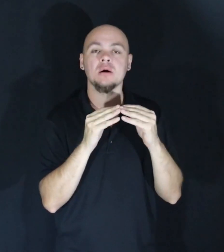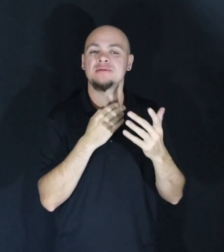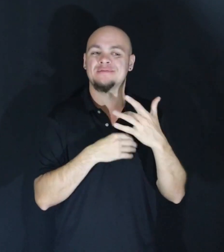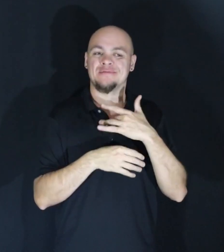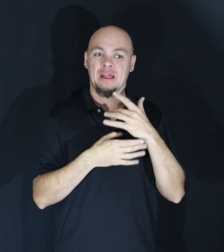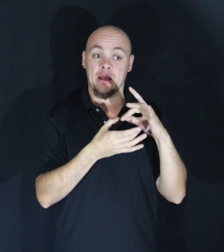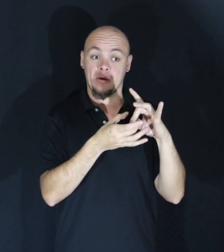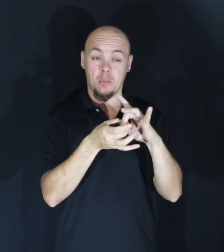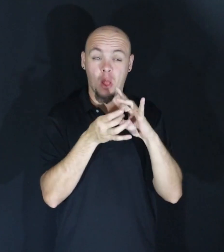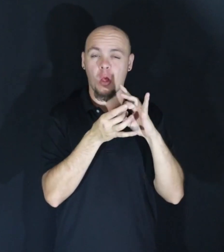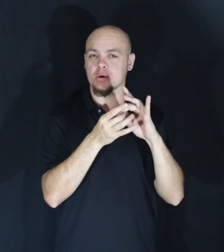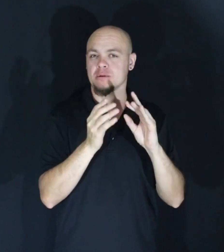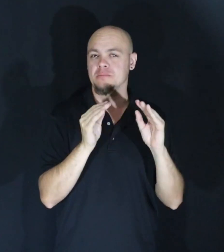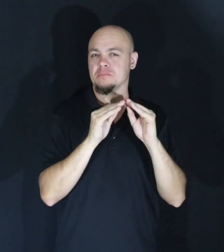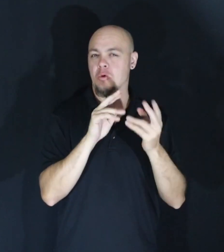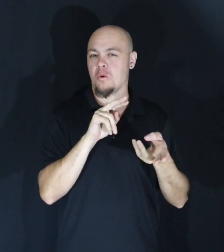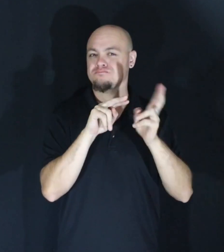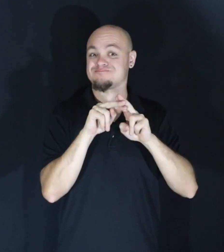belonging.